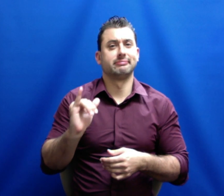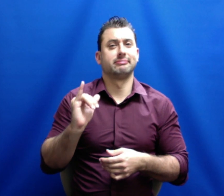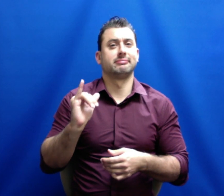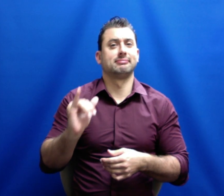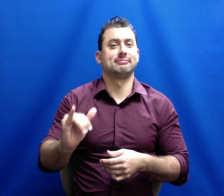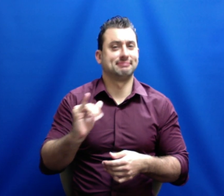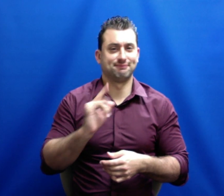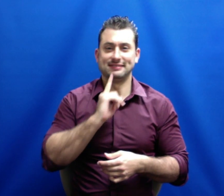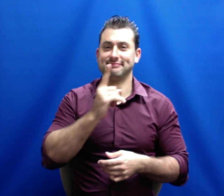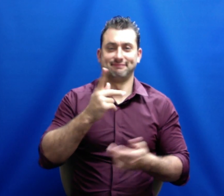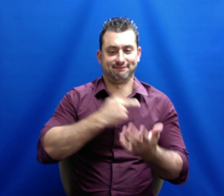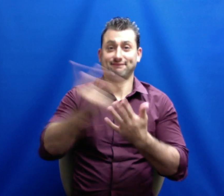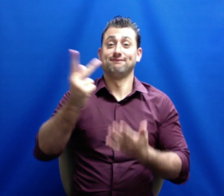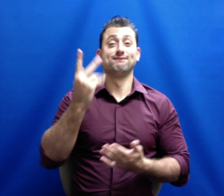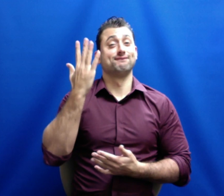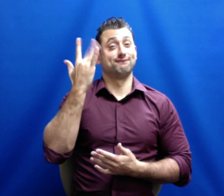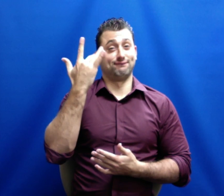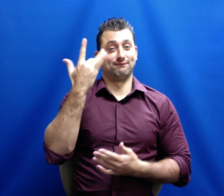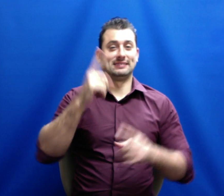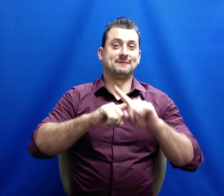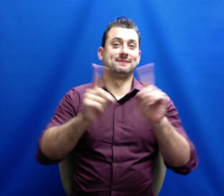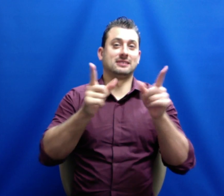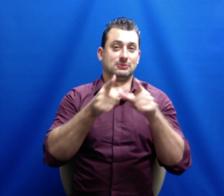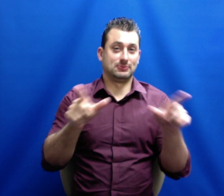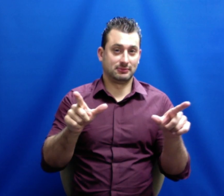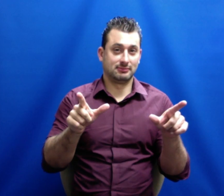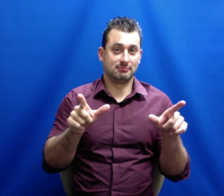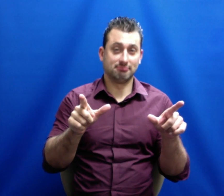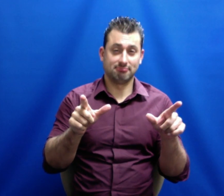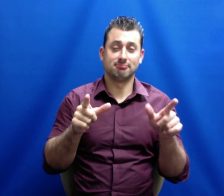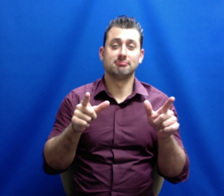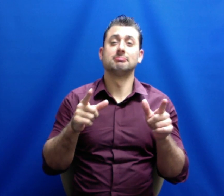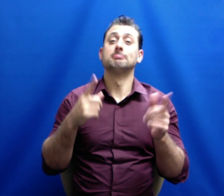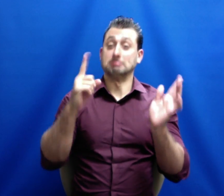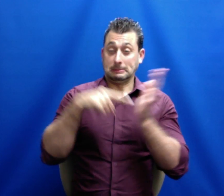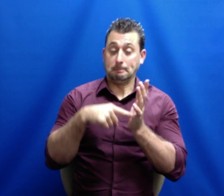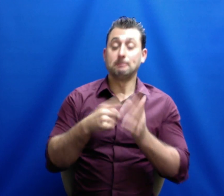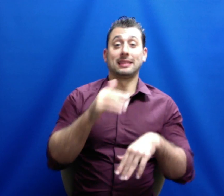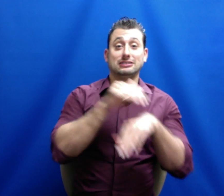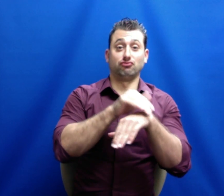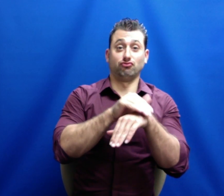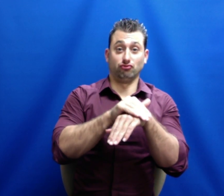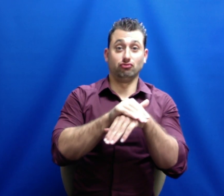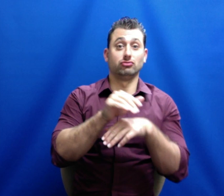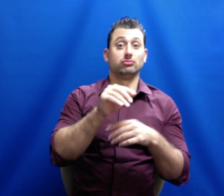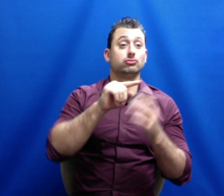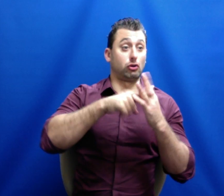But in fact, this fails because of the differing language. In English, we look